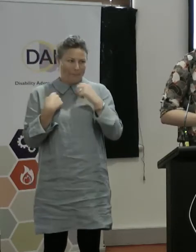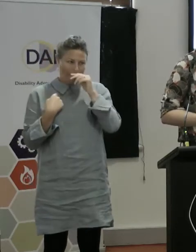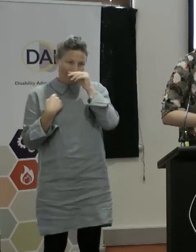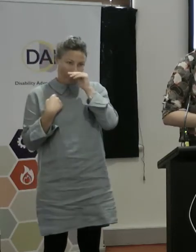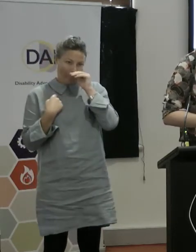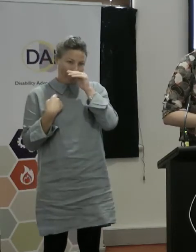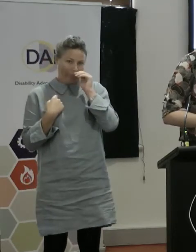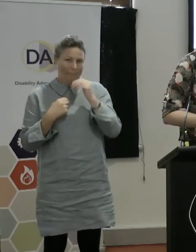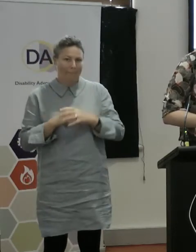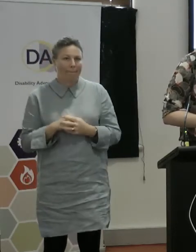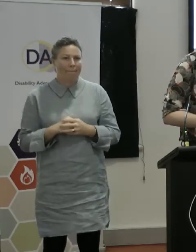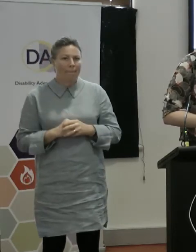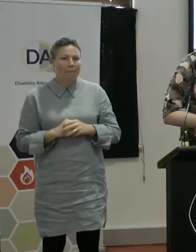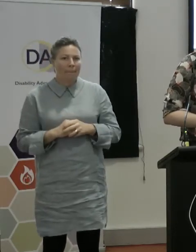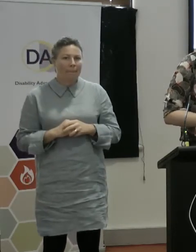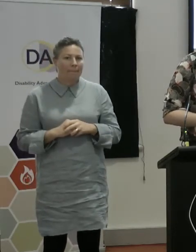behalf.